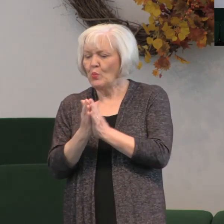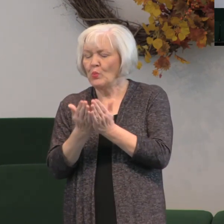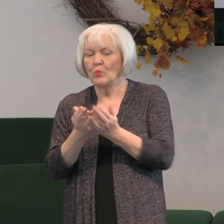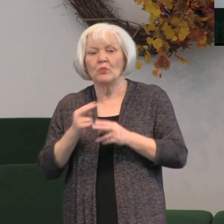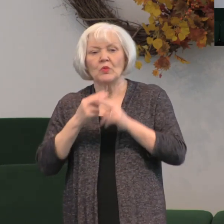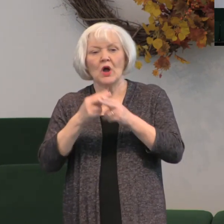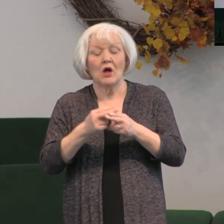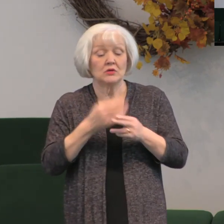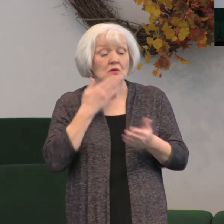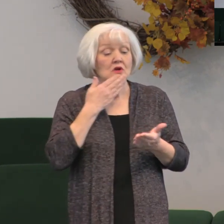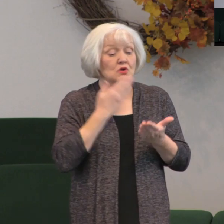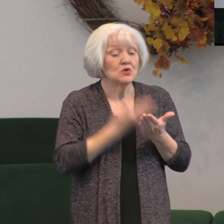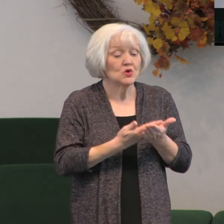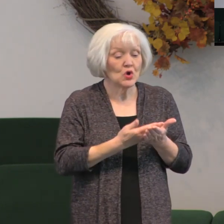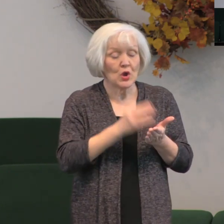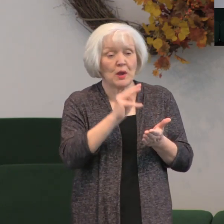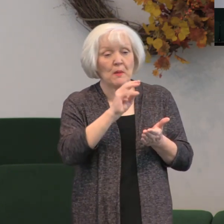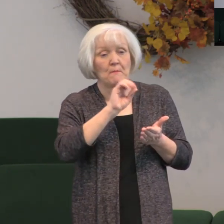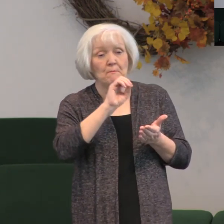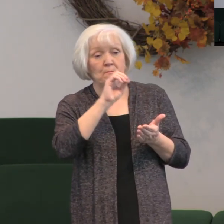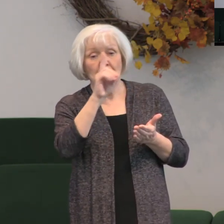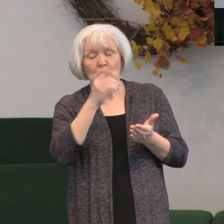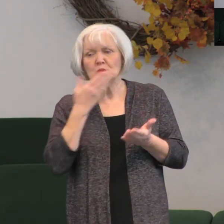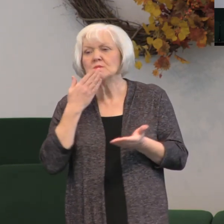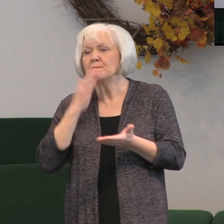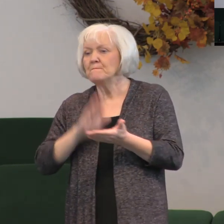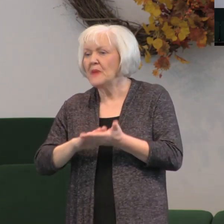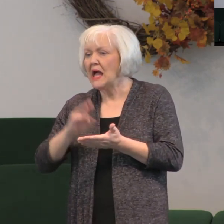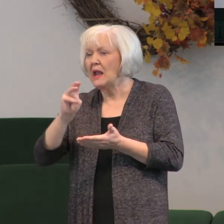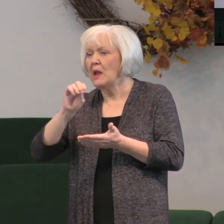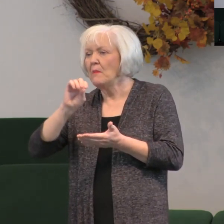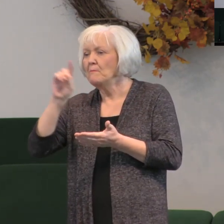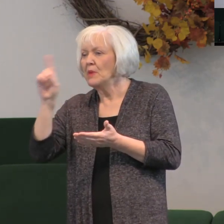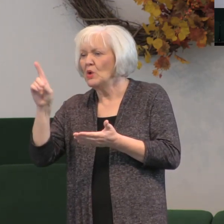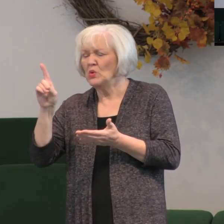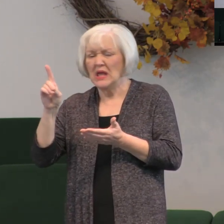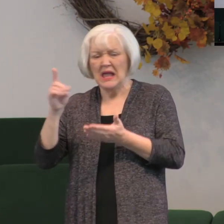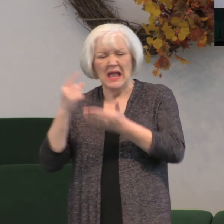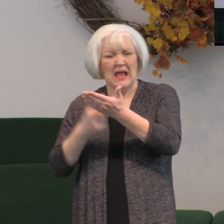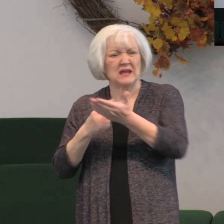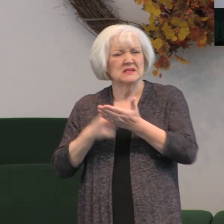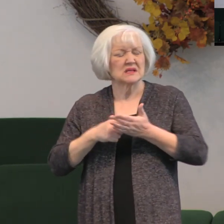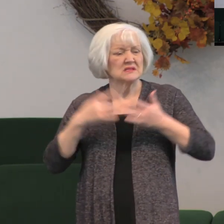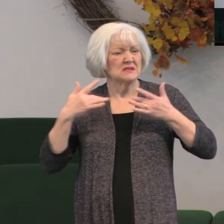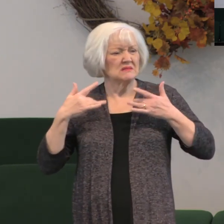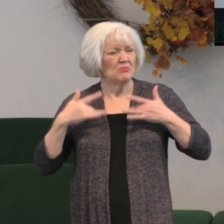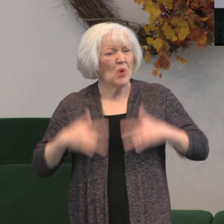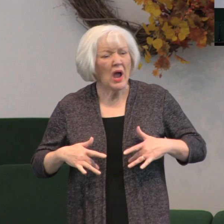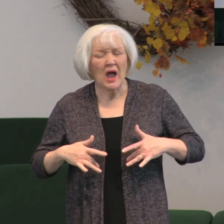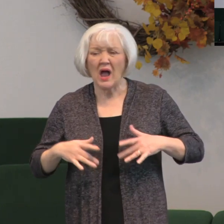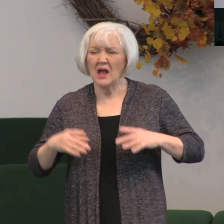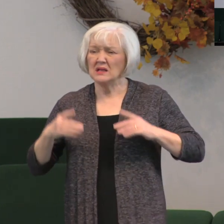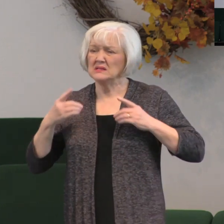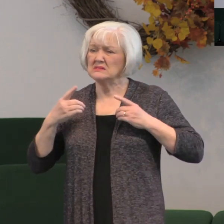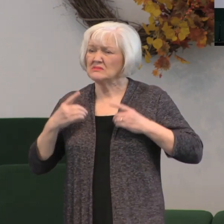talks about the modern day epidemic of depression and discouragement and